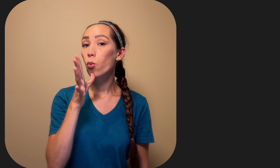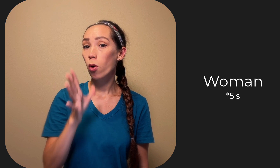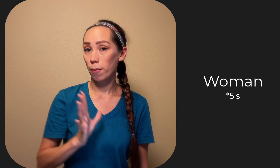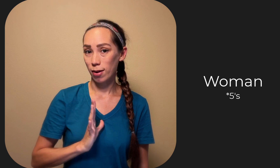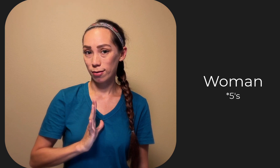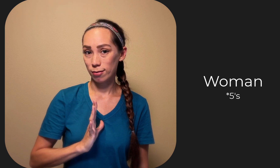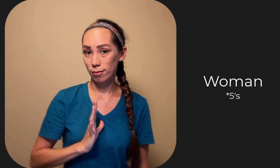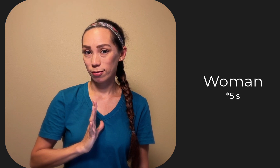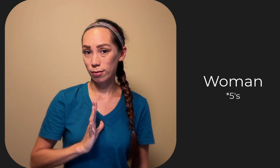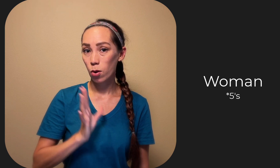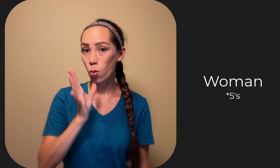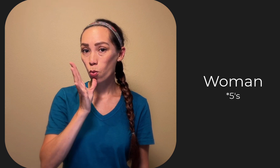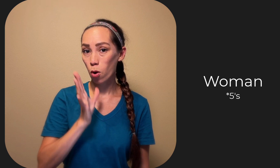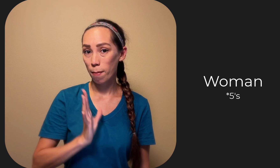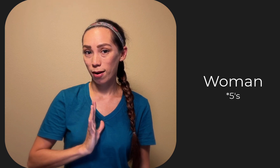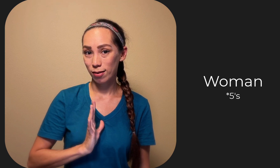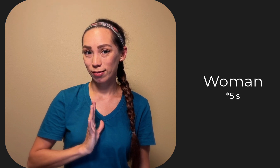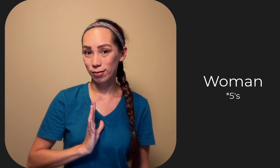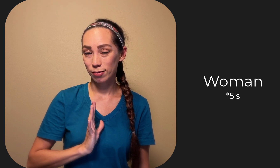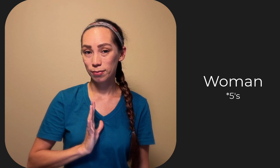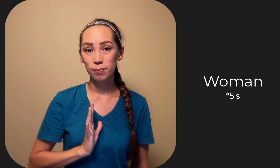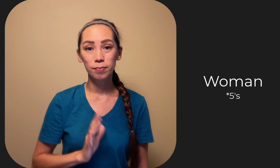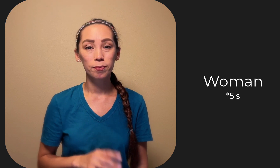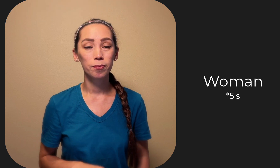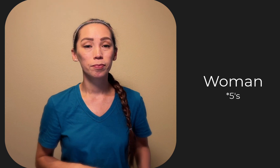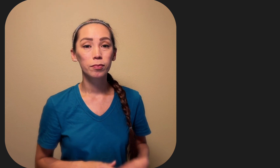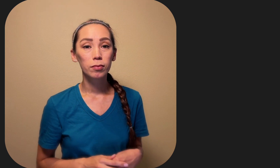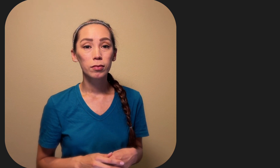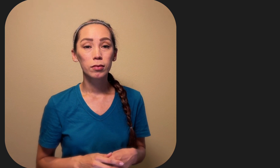the 5 hand shape for woman.